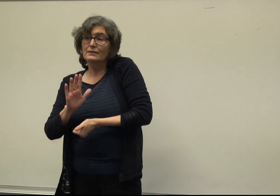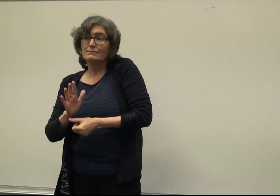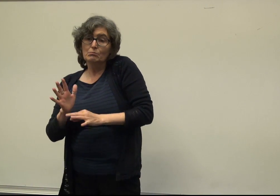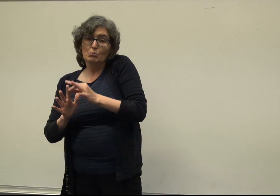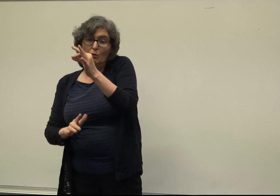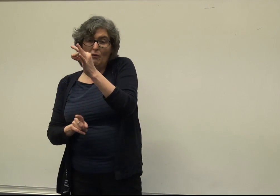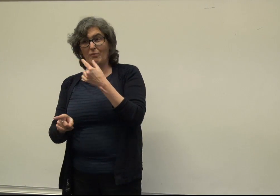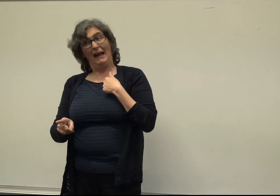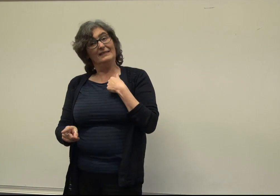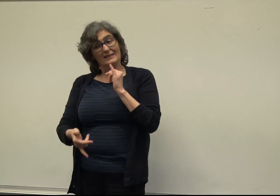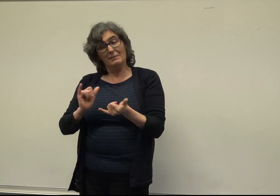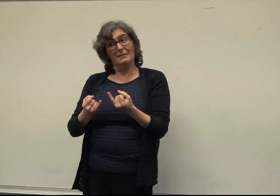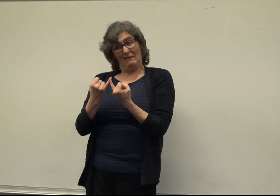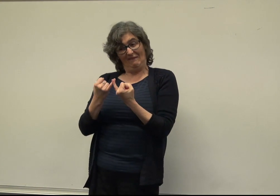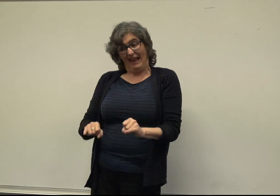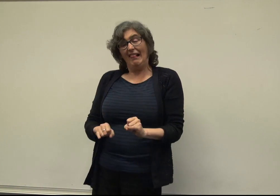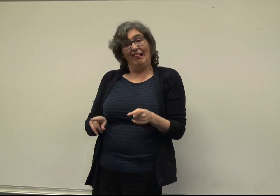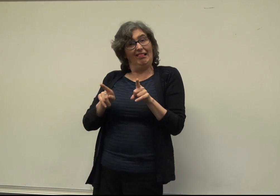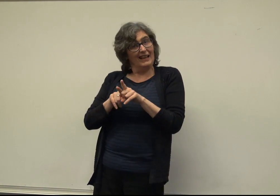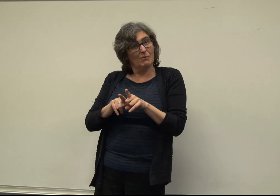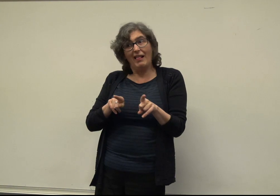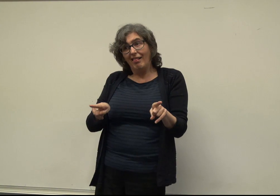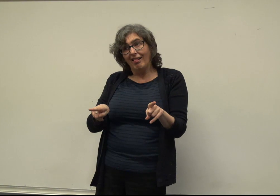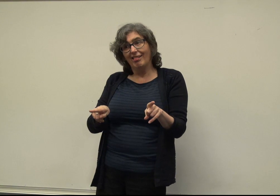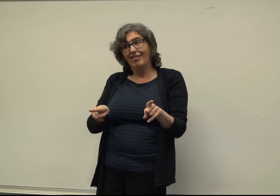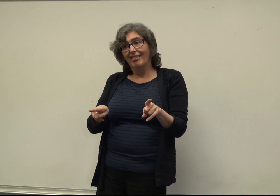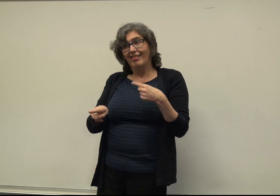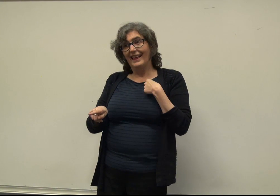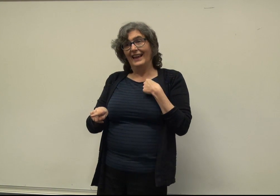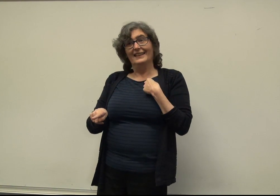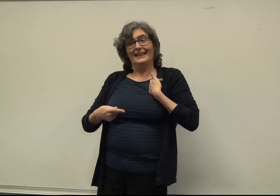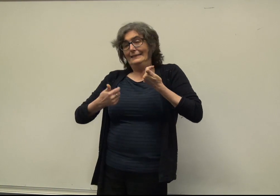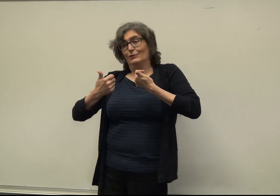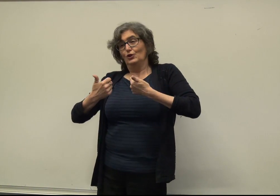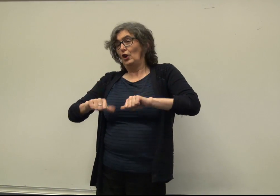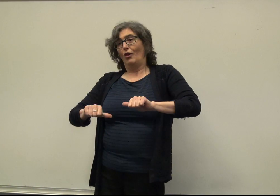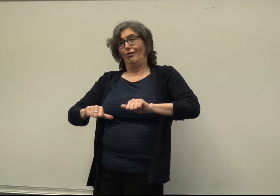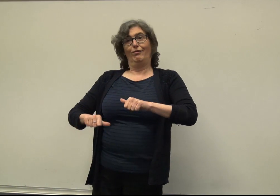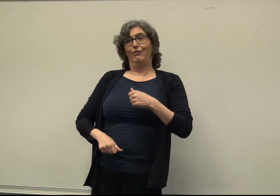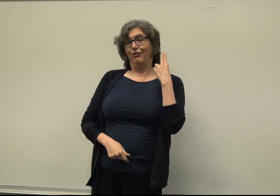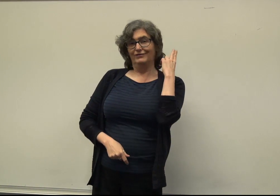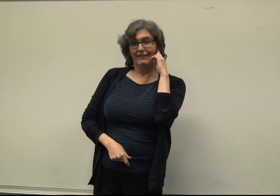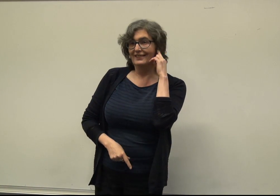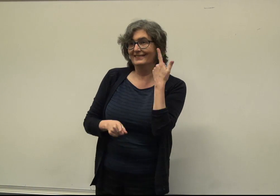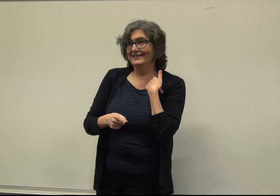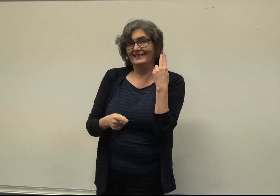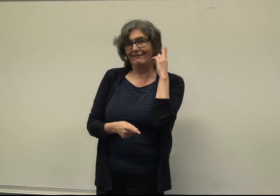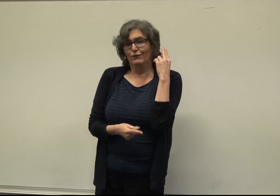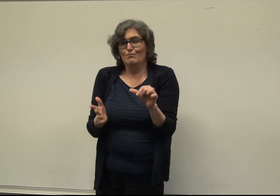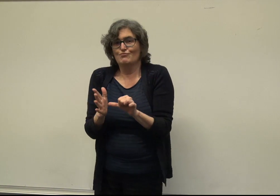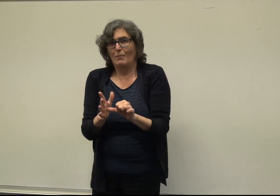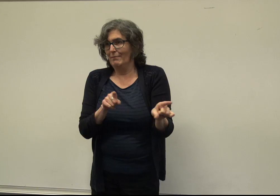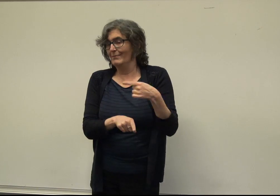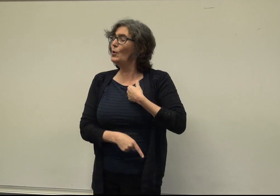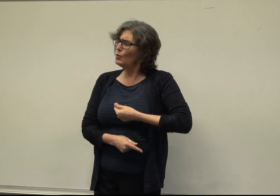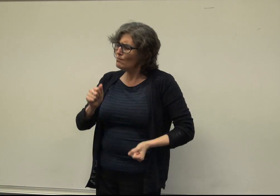fails to achieve, the desired effect. And so it's important for a child to learn a sign language, for a deaf